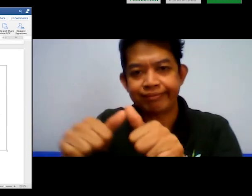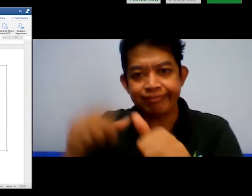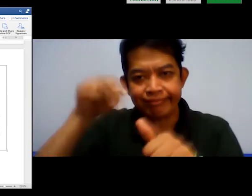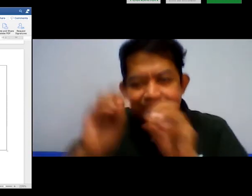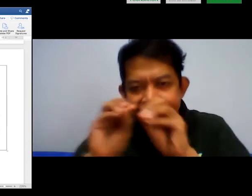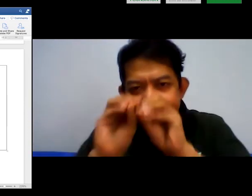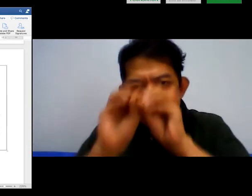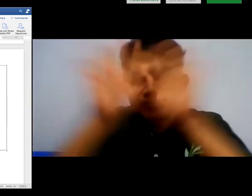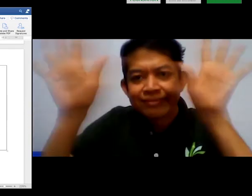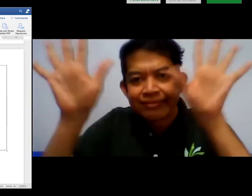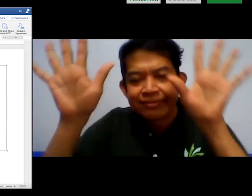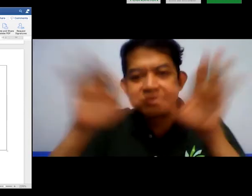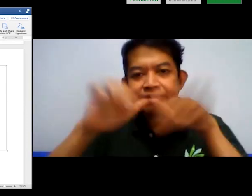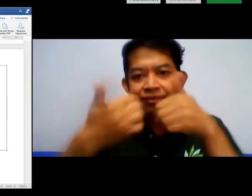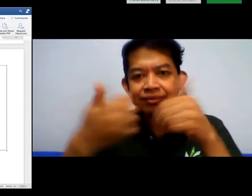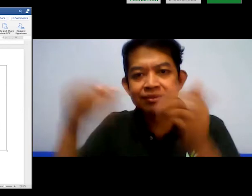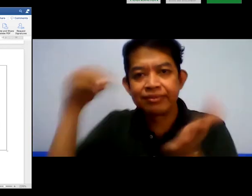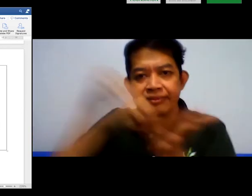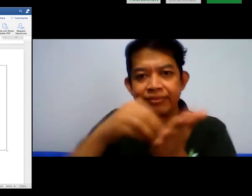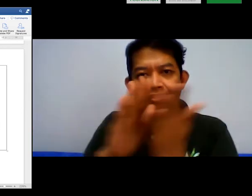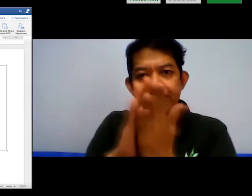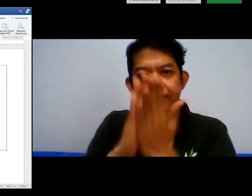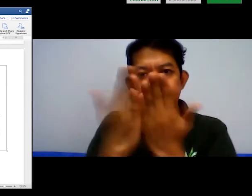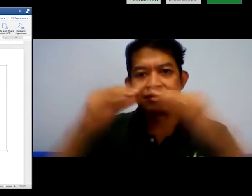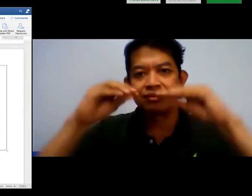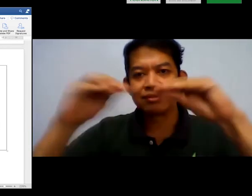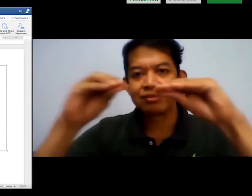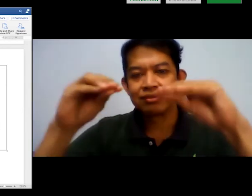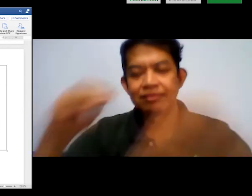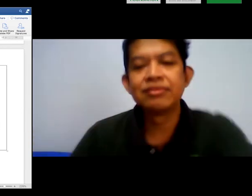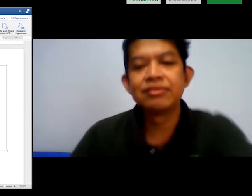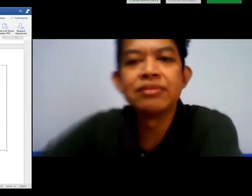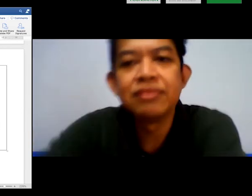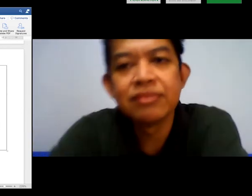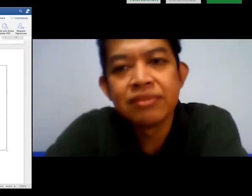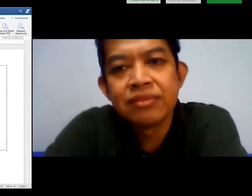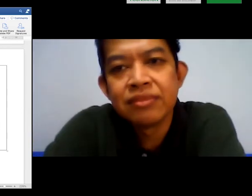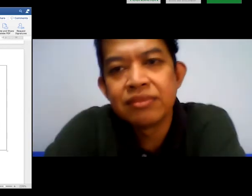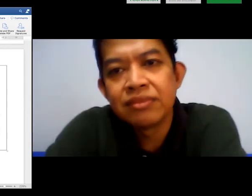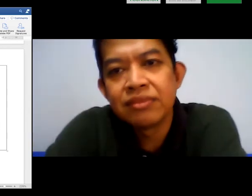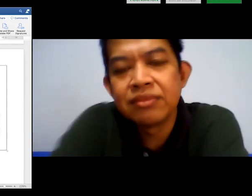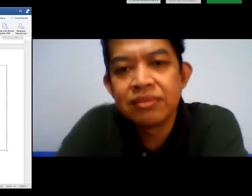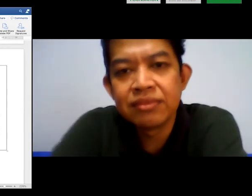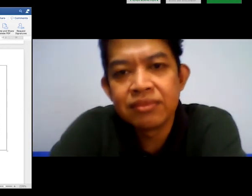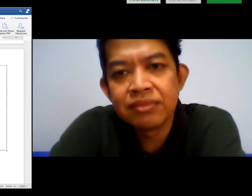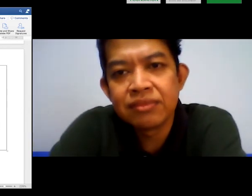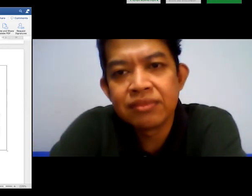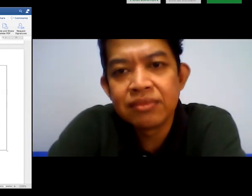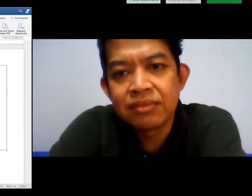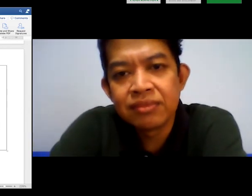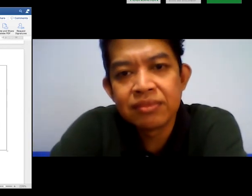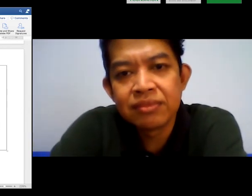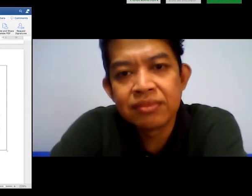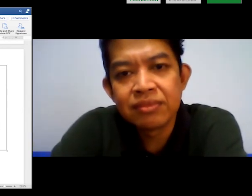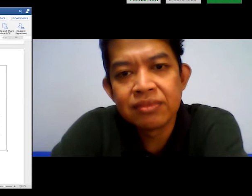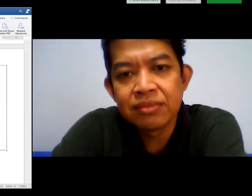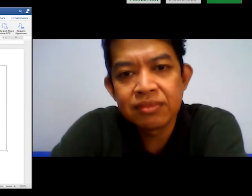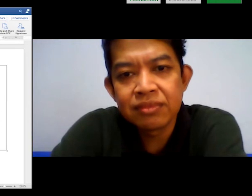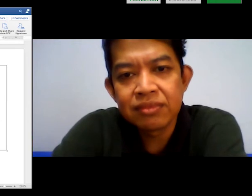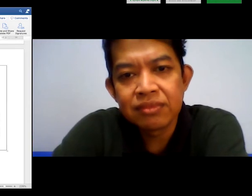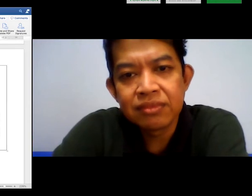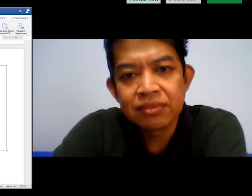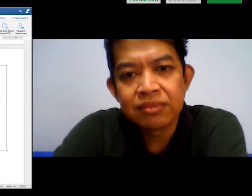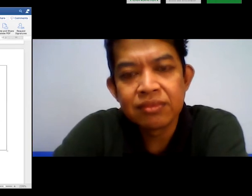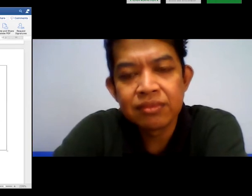Uh, but we need to clearly figure out which signs are we going